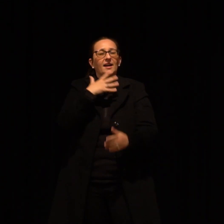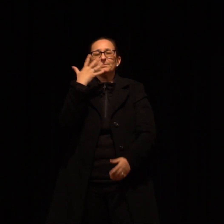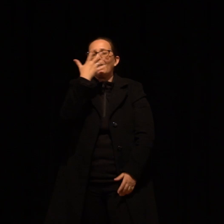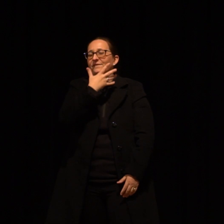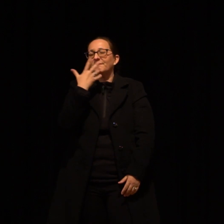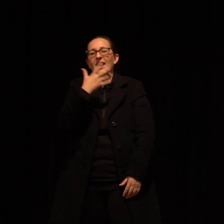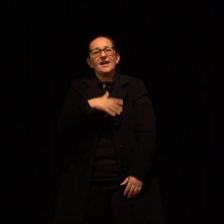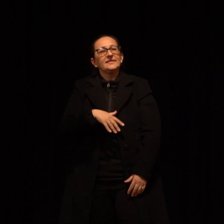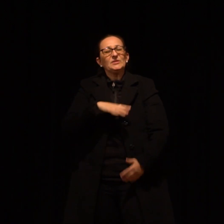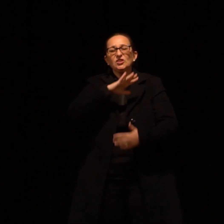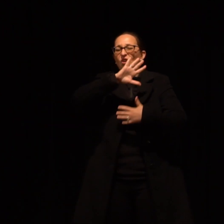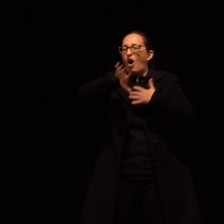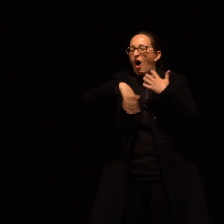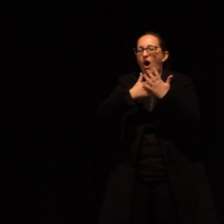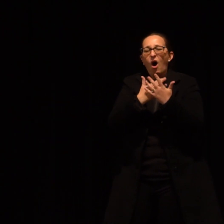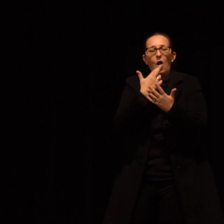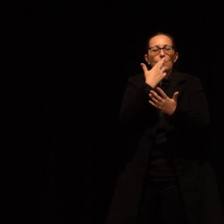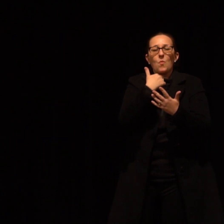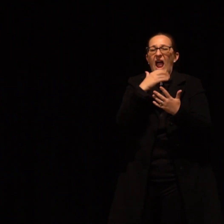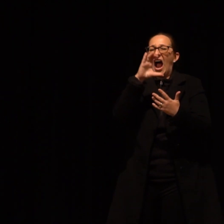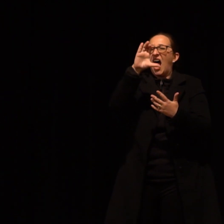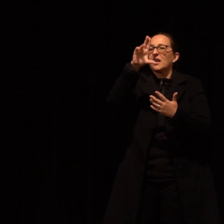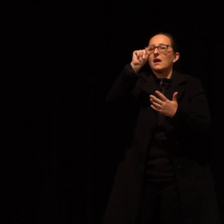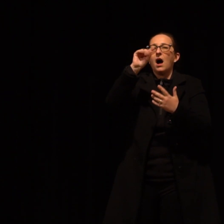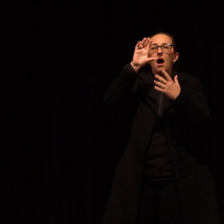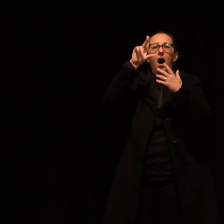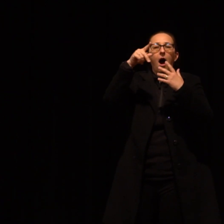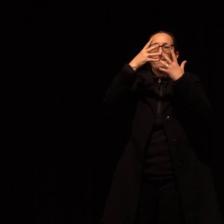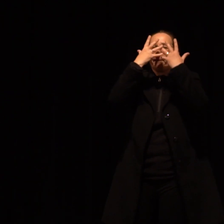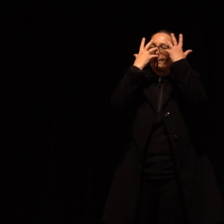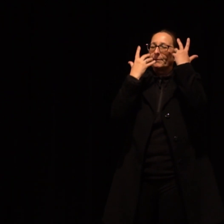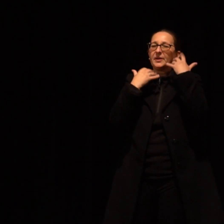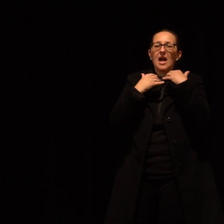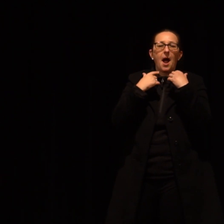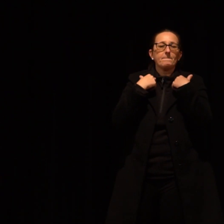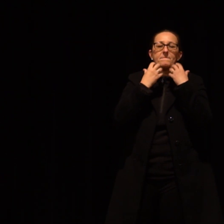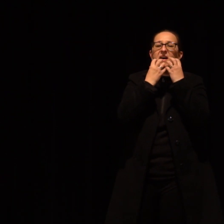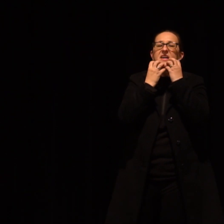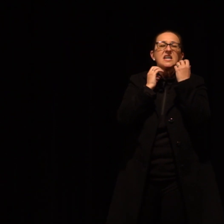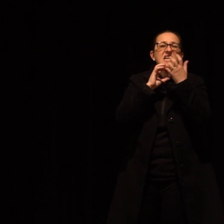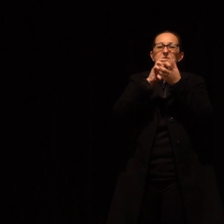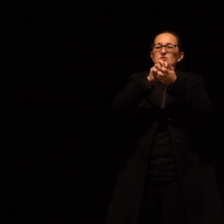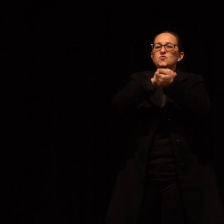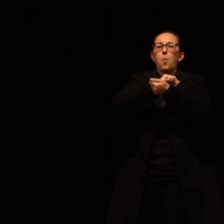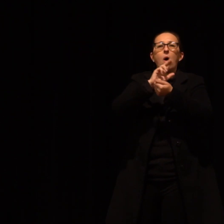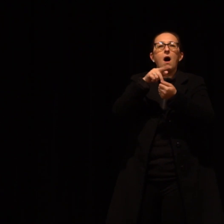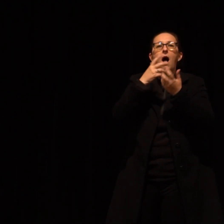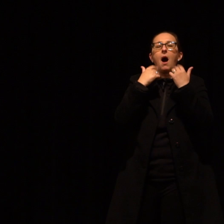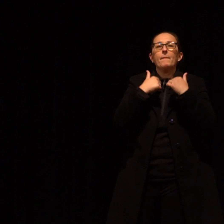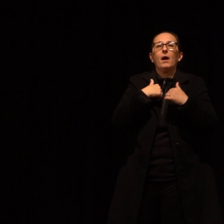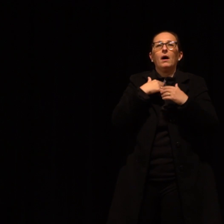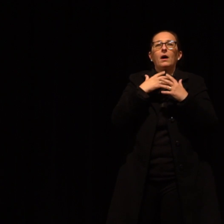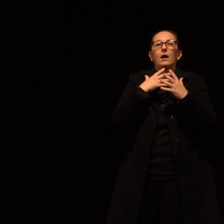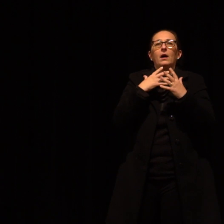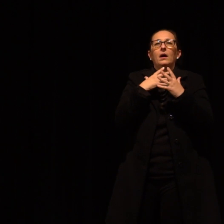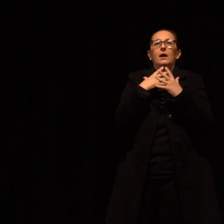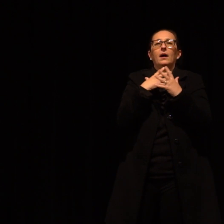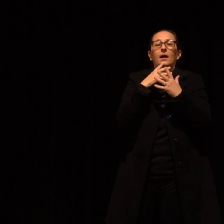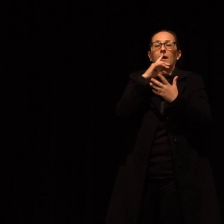horrifying. My face was red and cut. My chin, my jaw was